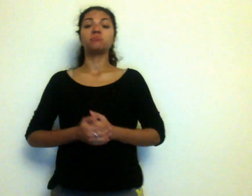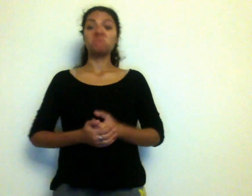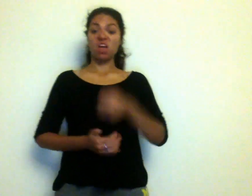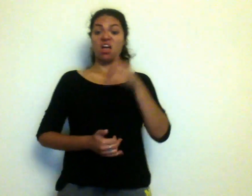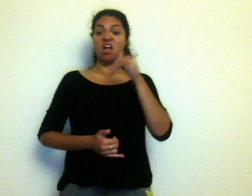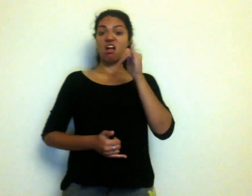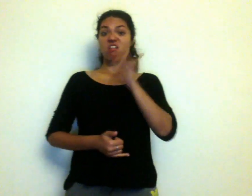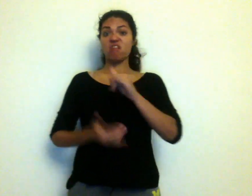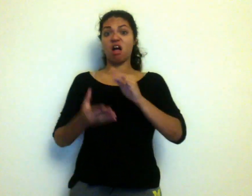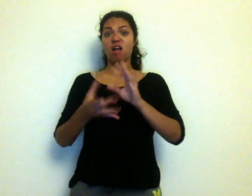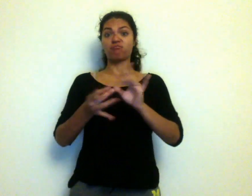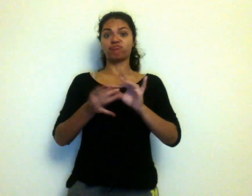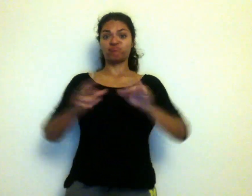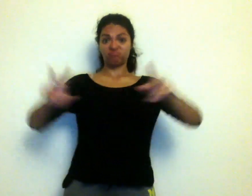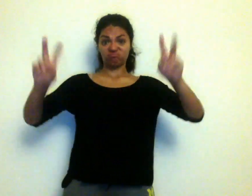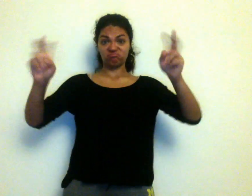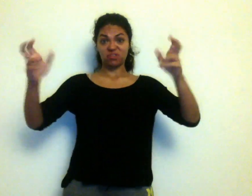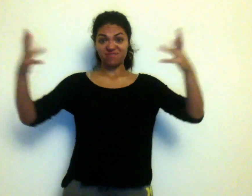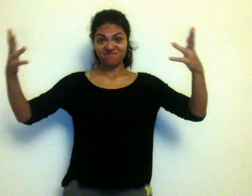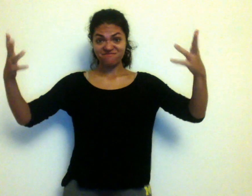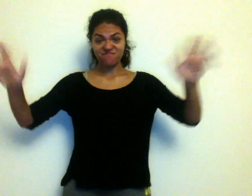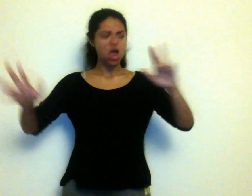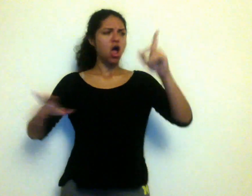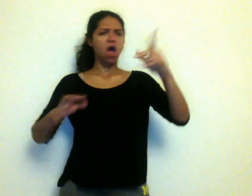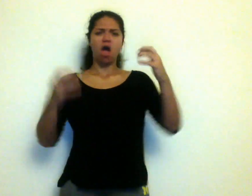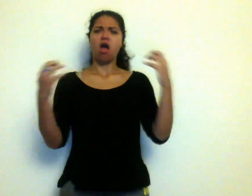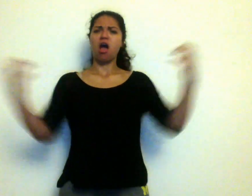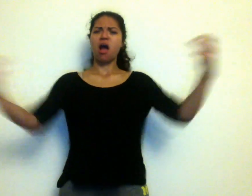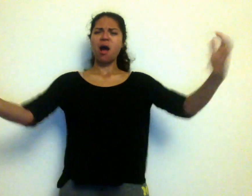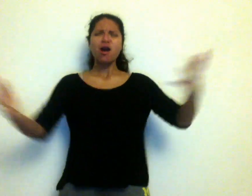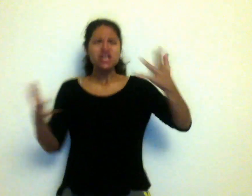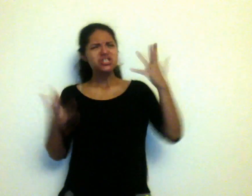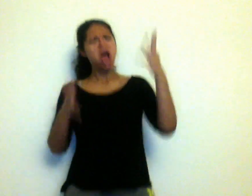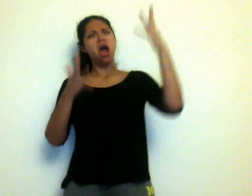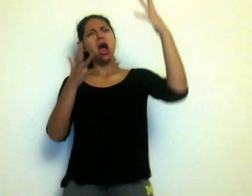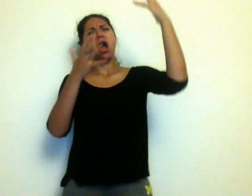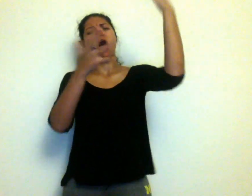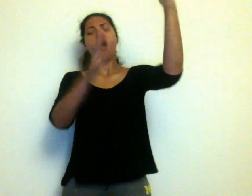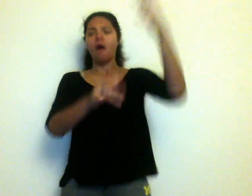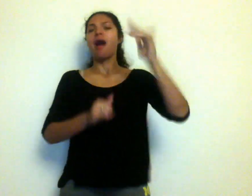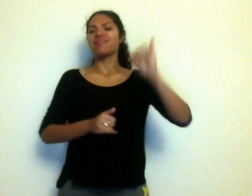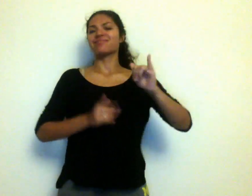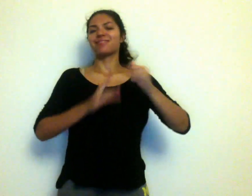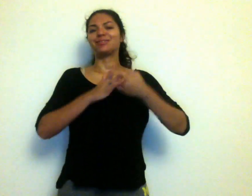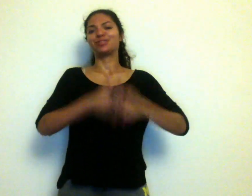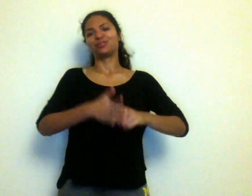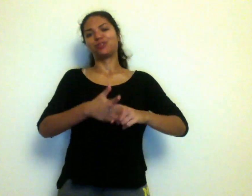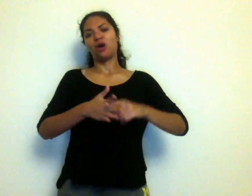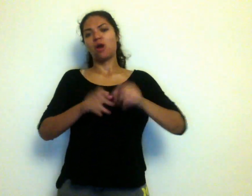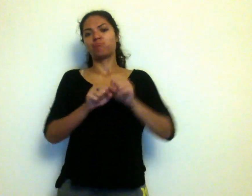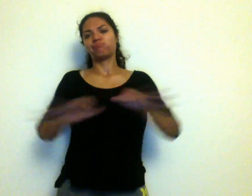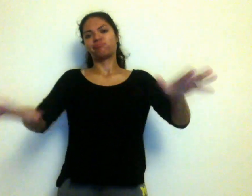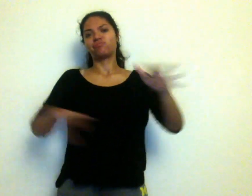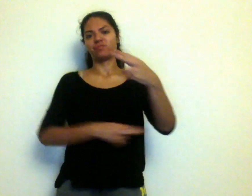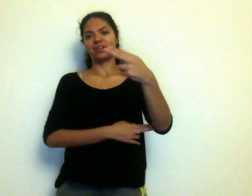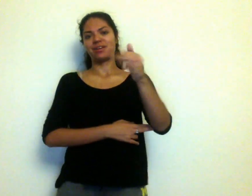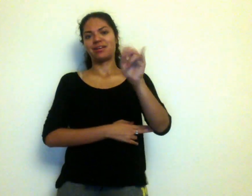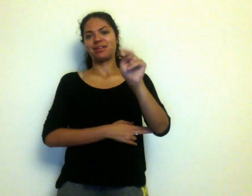It's very significant for you to understand it. How did he touch the nerve? Notice he did not go into philosophizing.